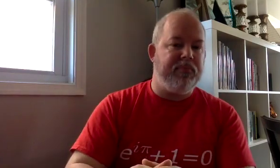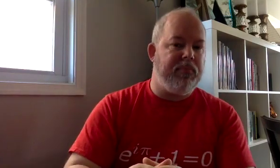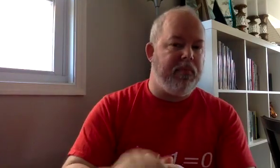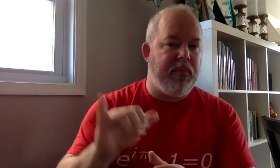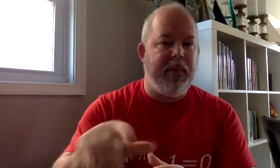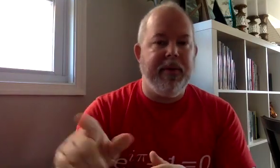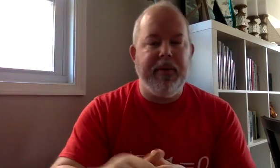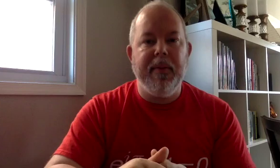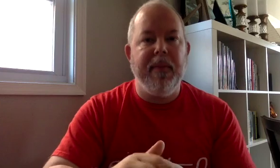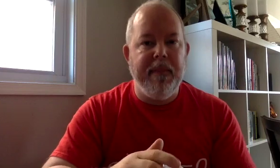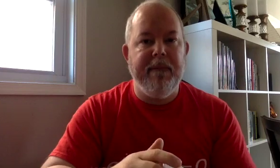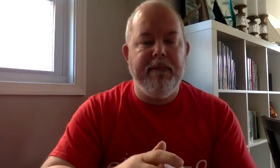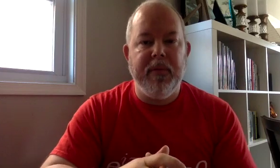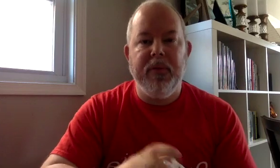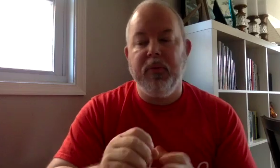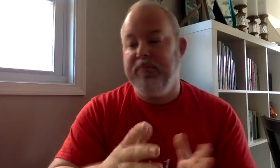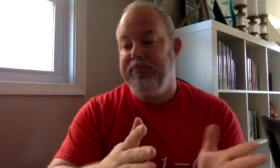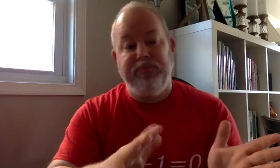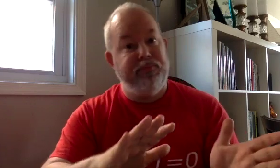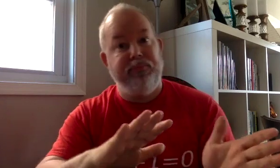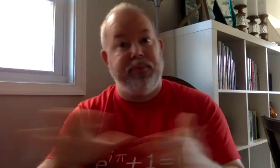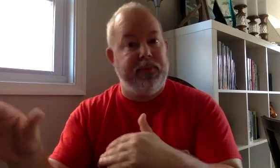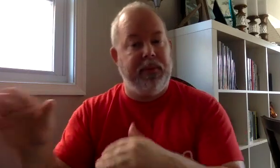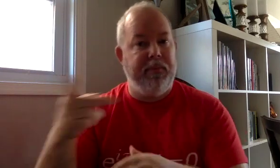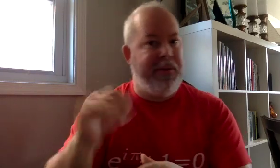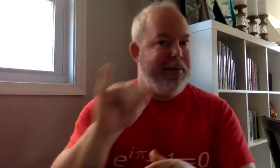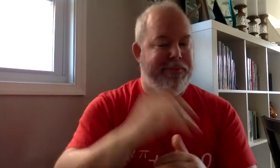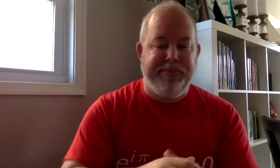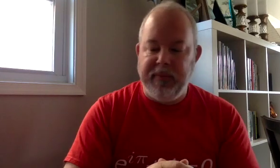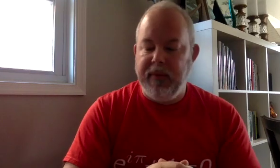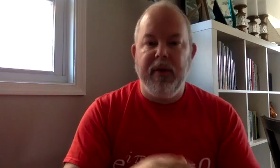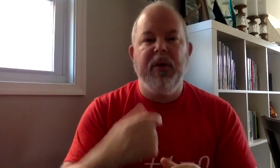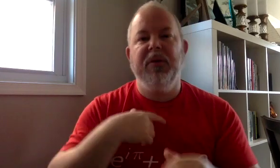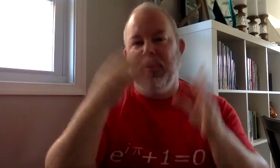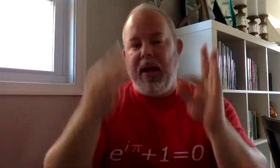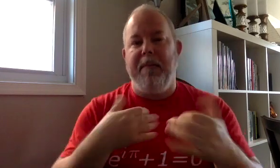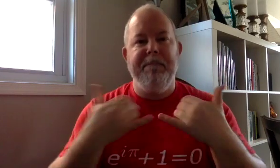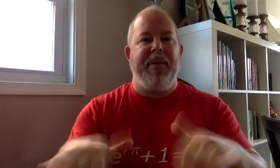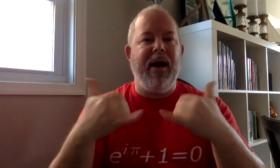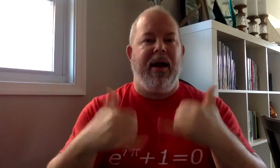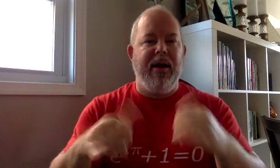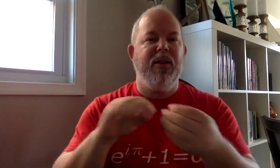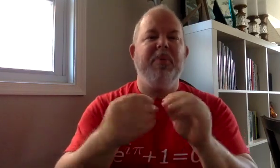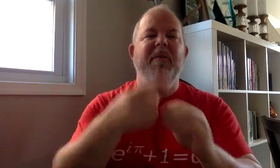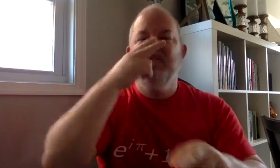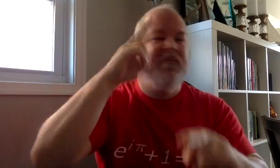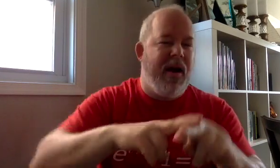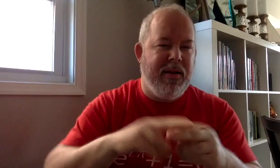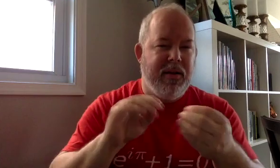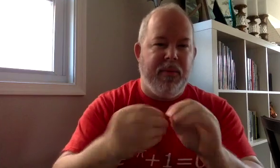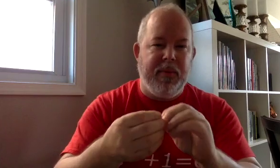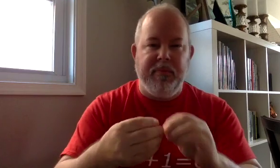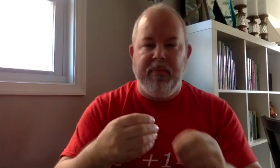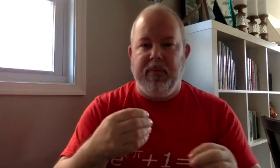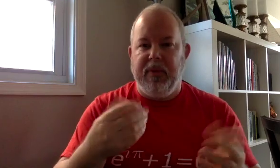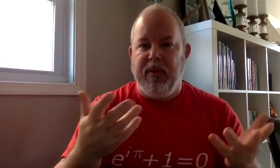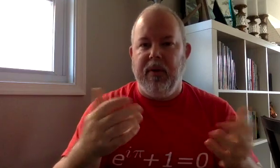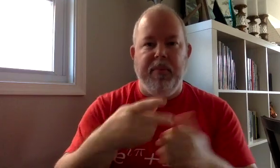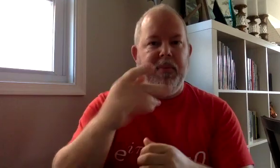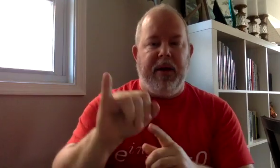floor. She's a widow, and she lives with her adult son. She was asleep this morning, and then